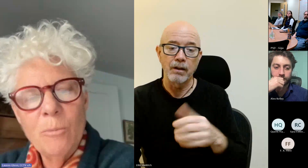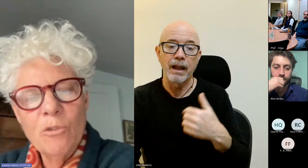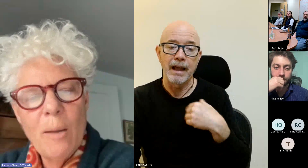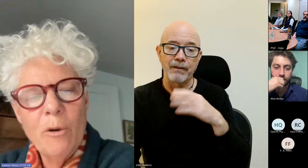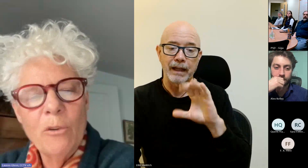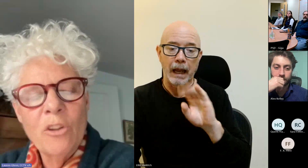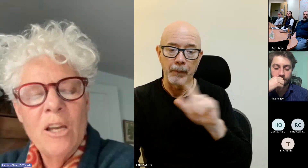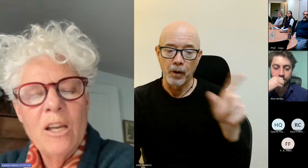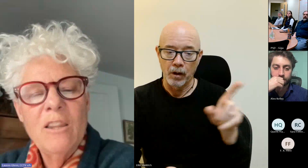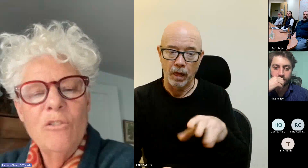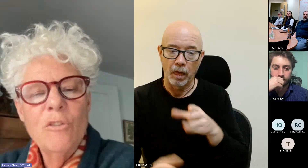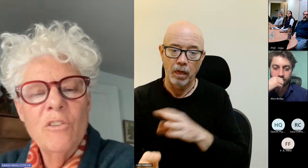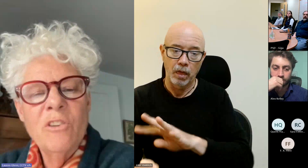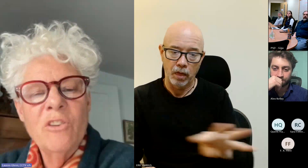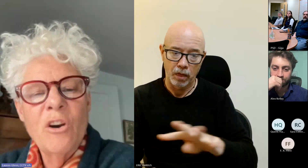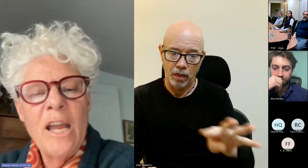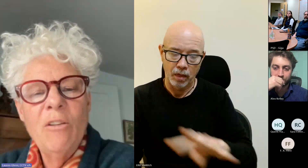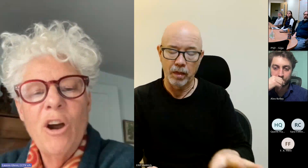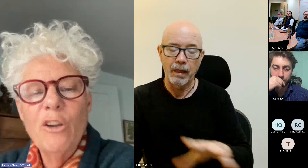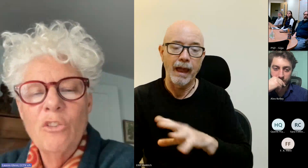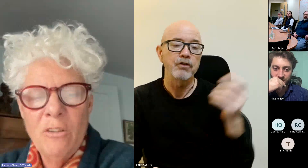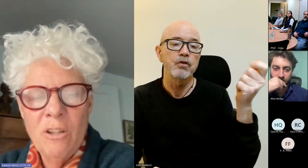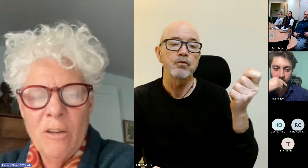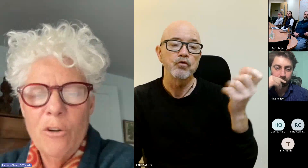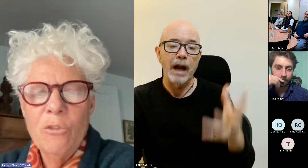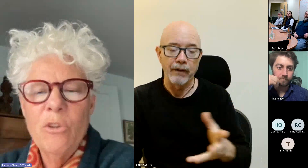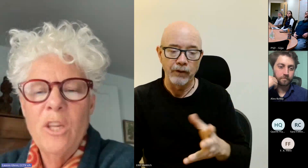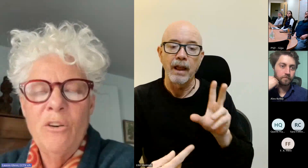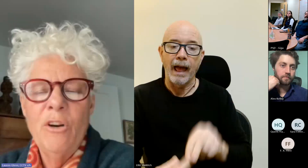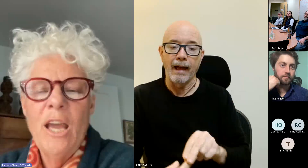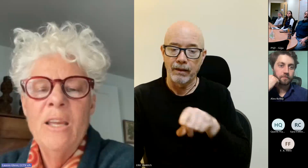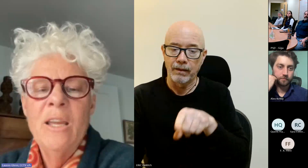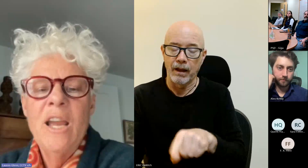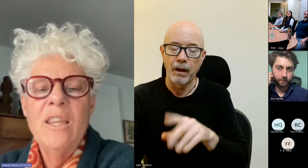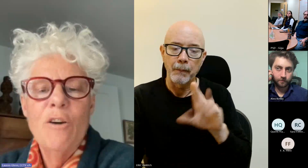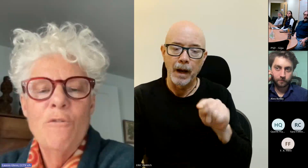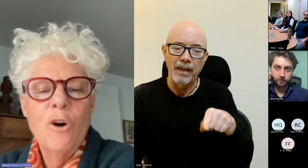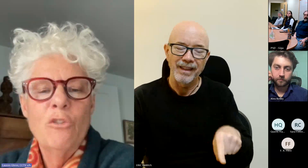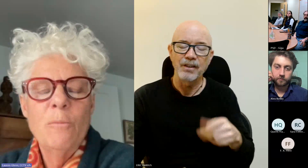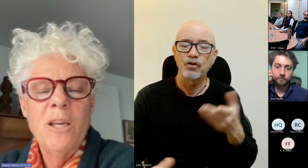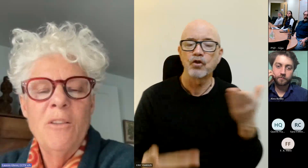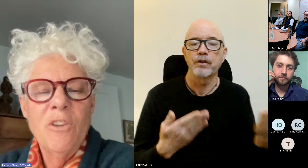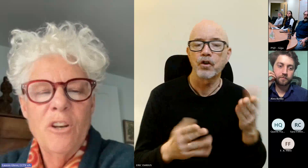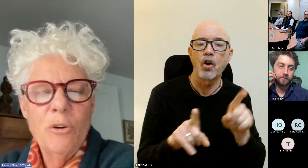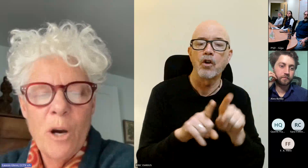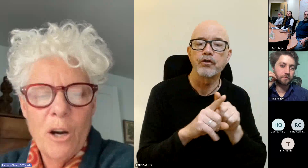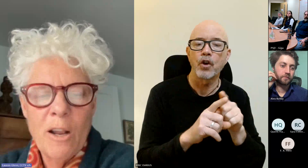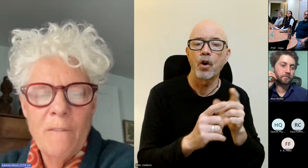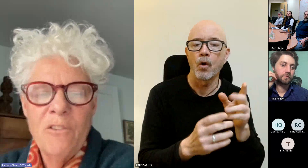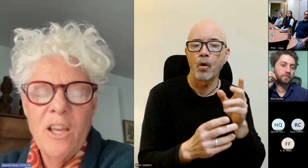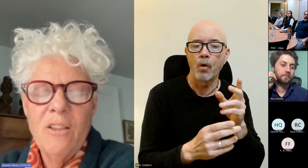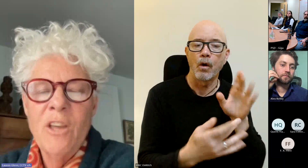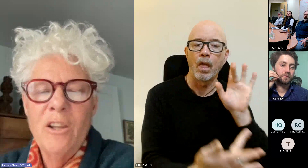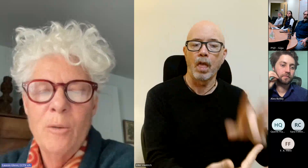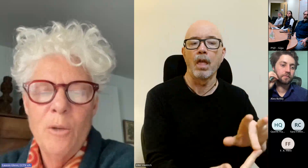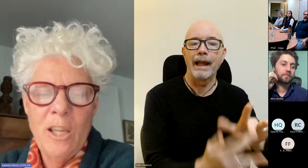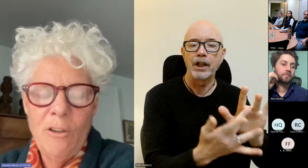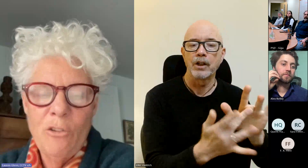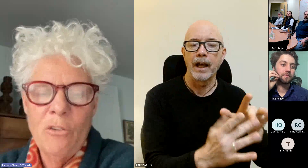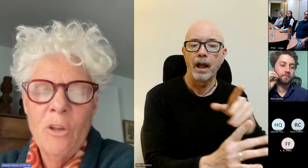TV subscribers, these services are now largely delivered through the internet and therefore should be considered part of the